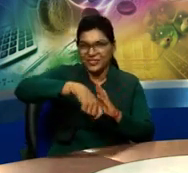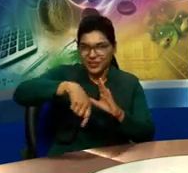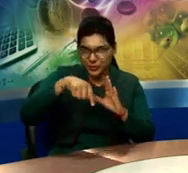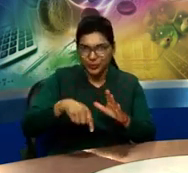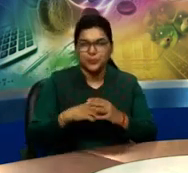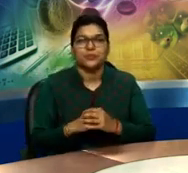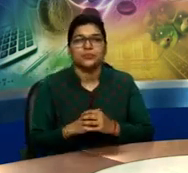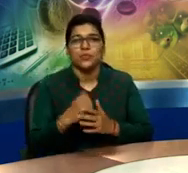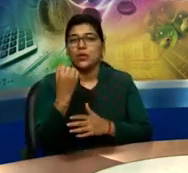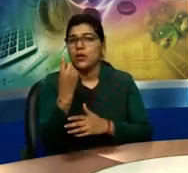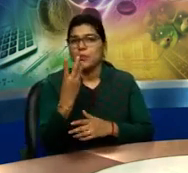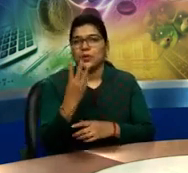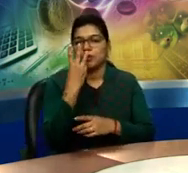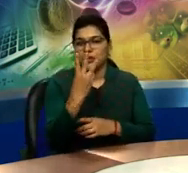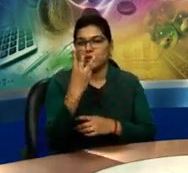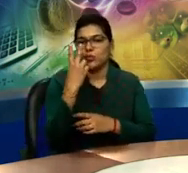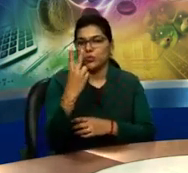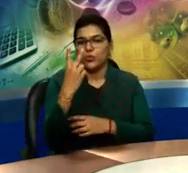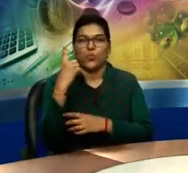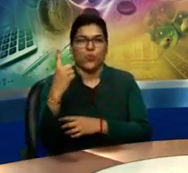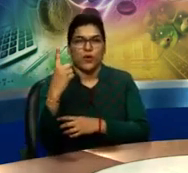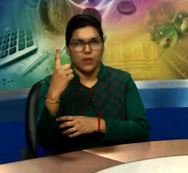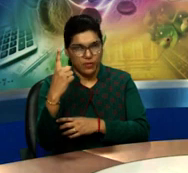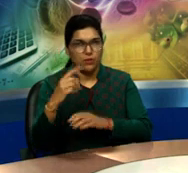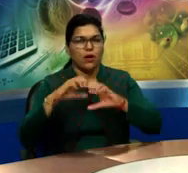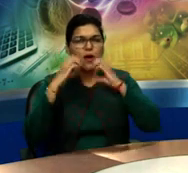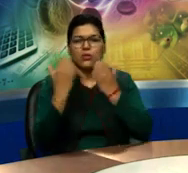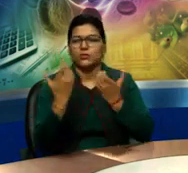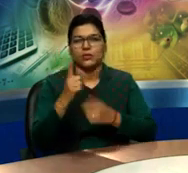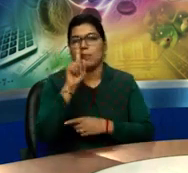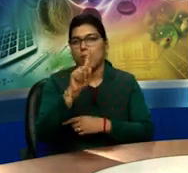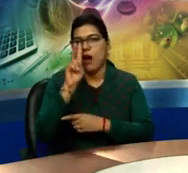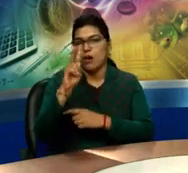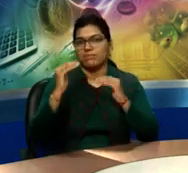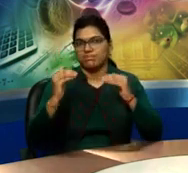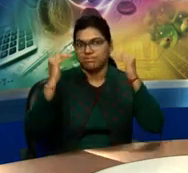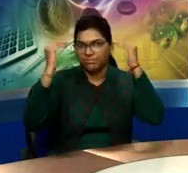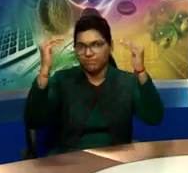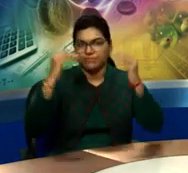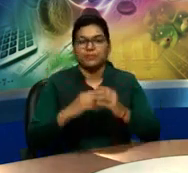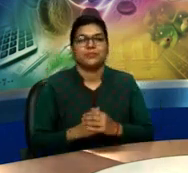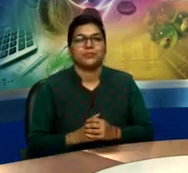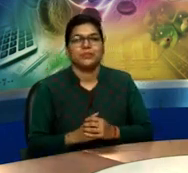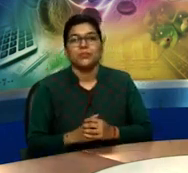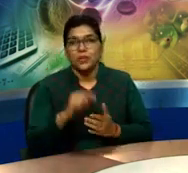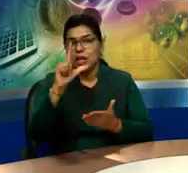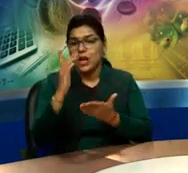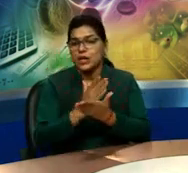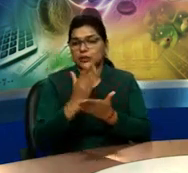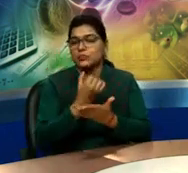This is sign of home science. Code number for this subject is 321. This video is for